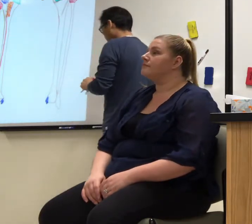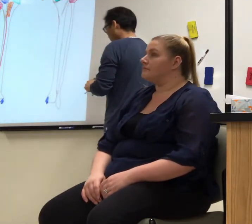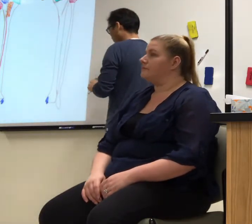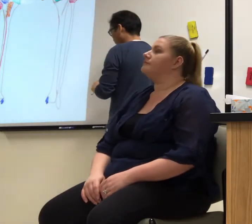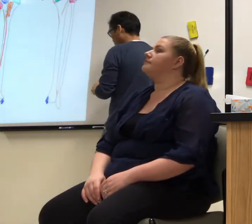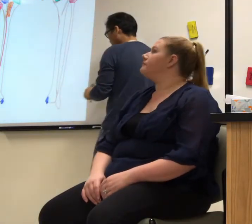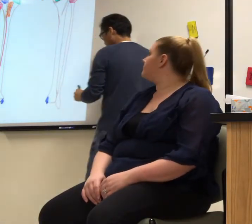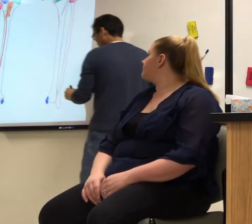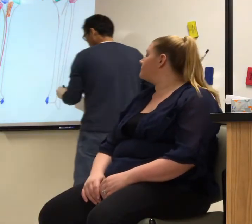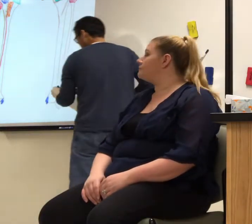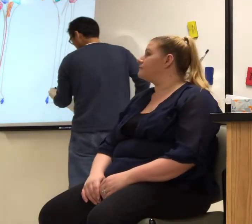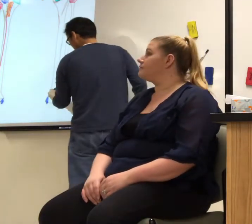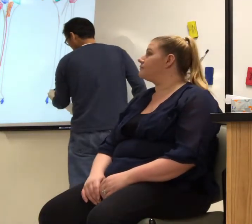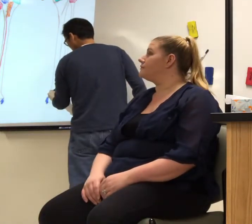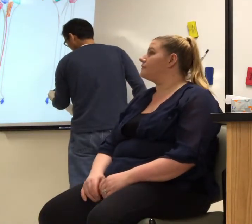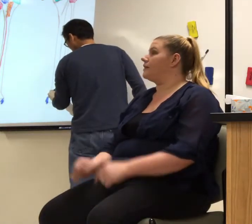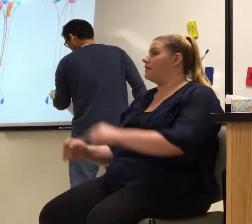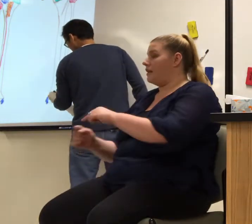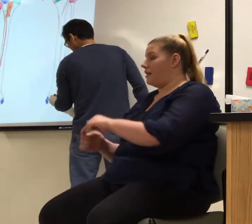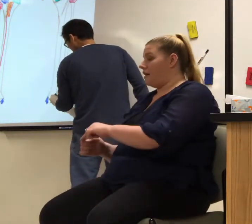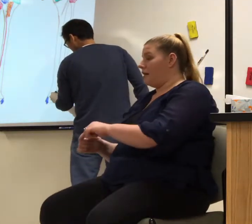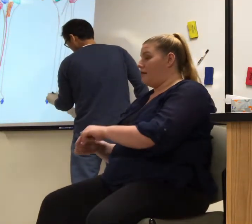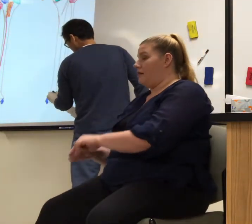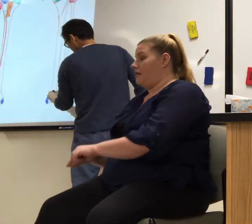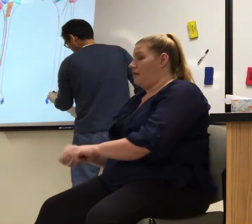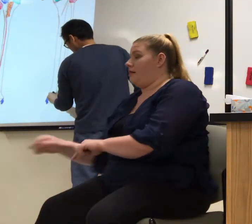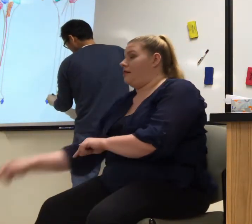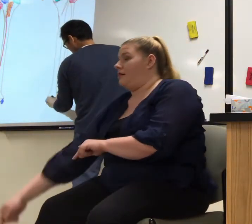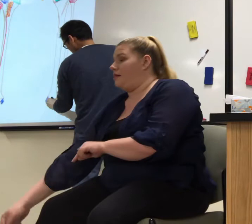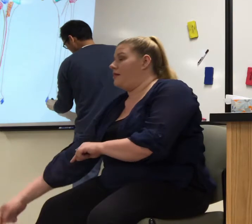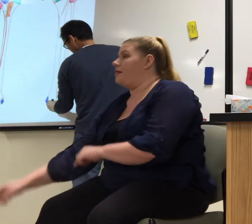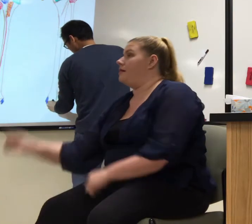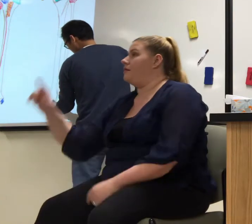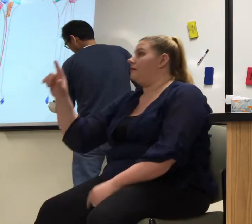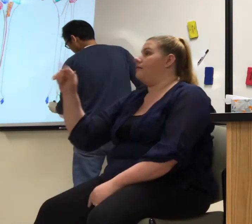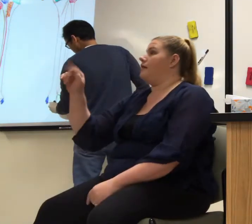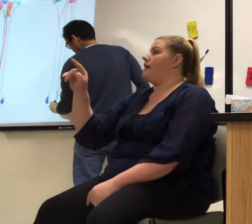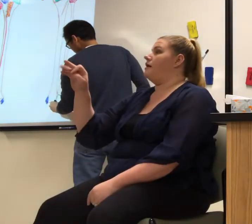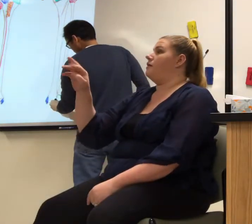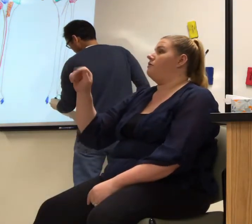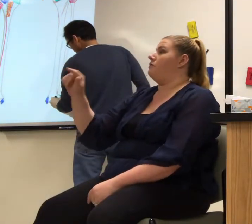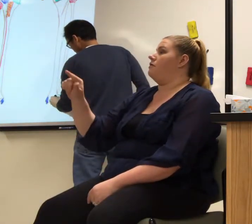And the other end, lateral malleolus down here, is